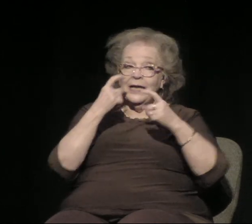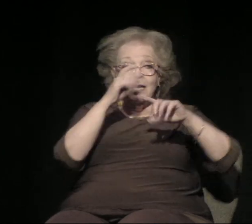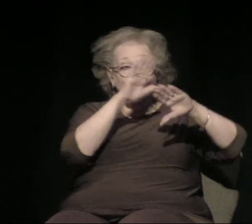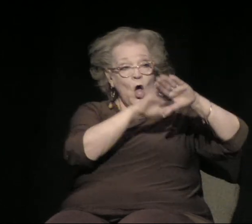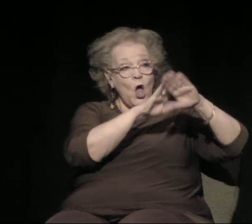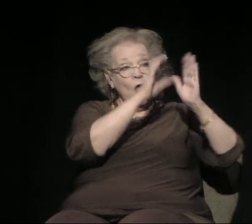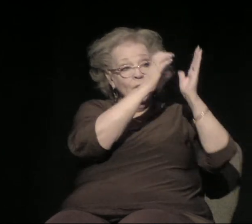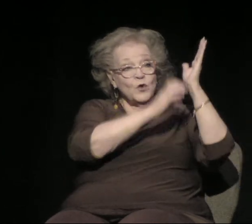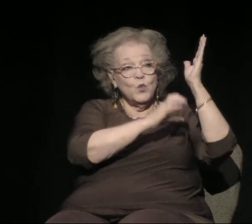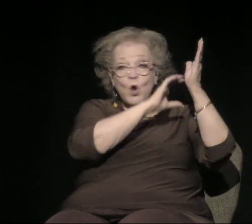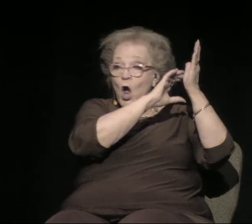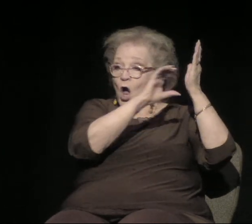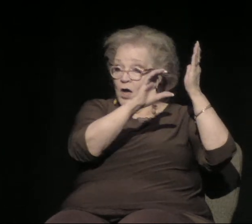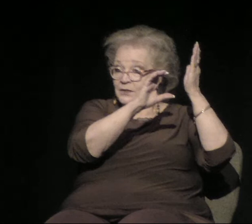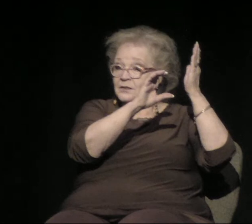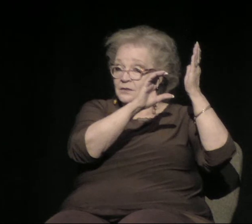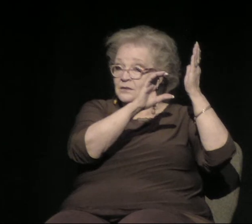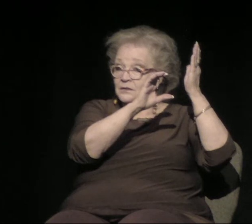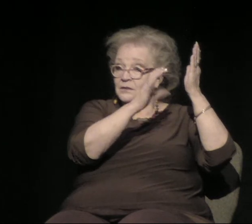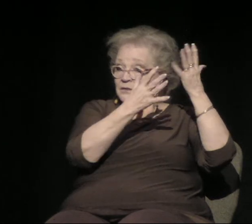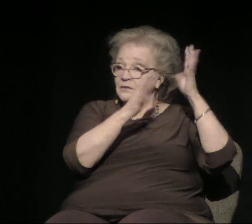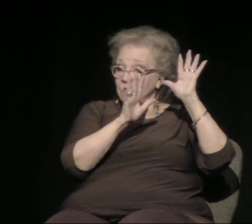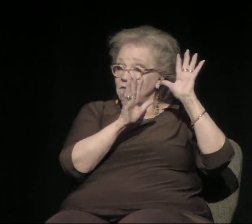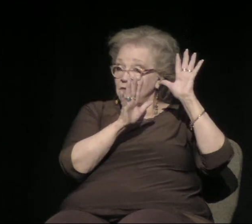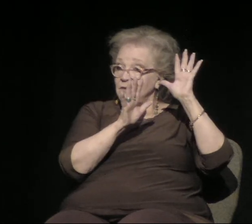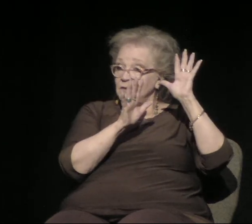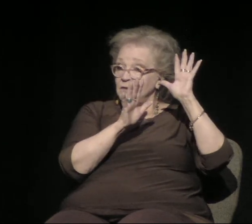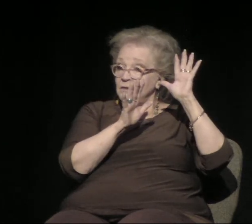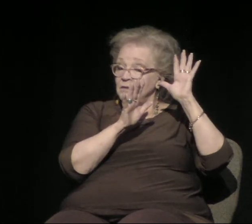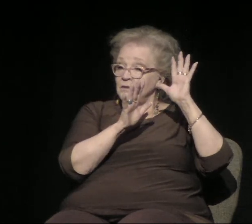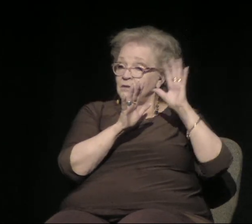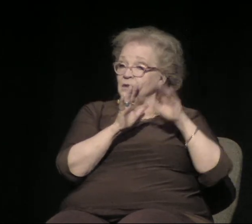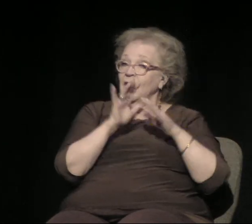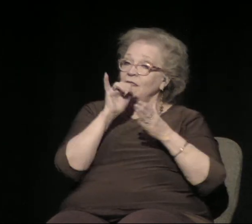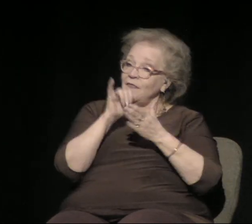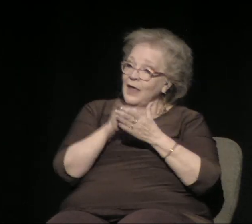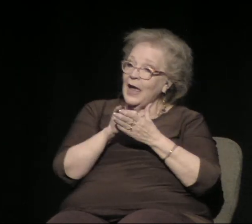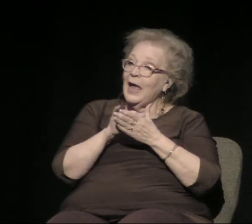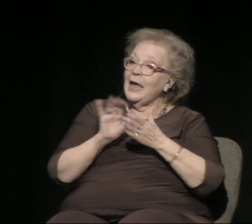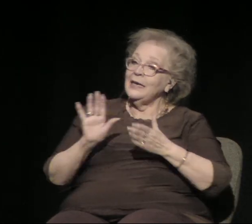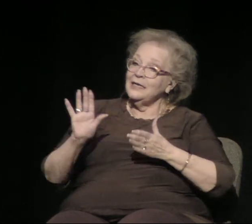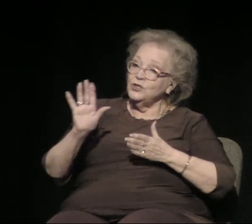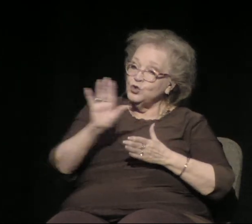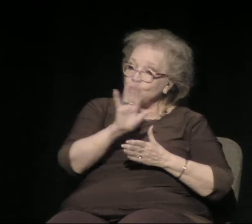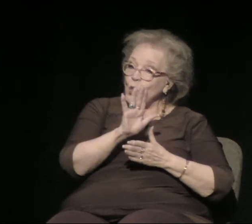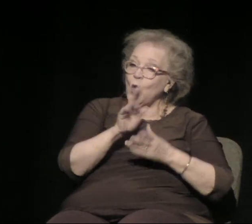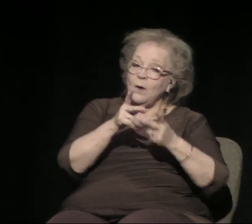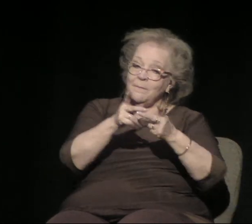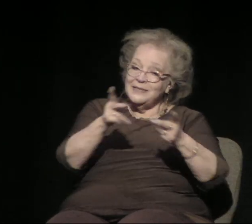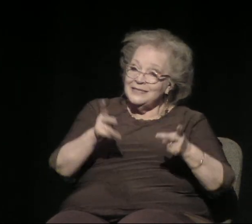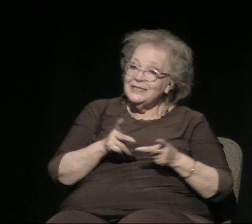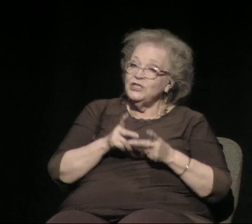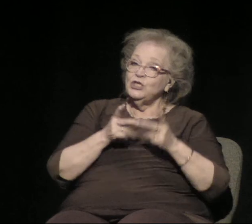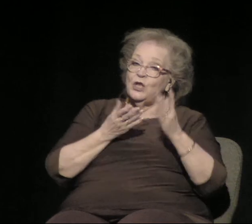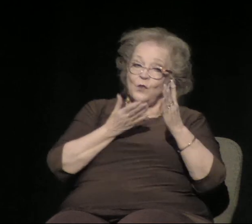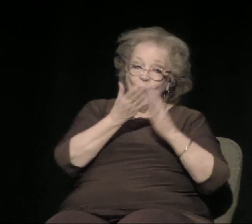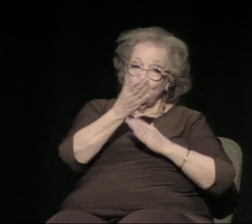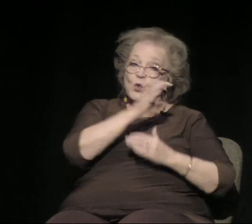cross, and his righteousness is credited to your account. This is your position in